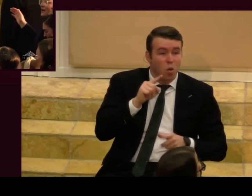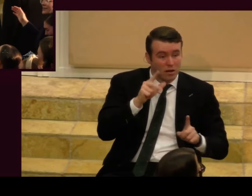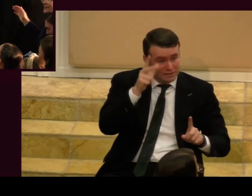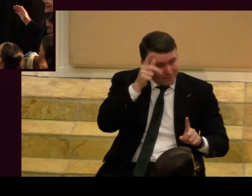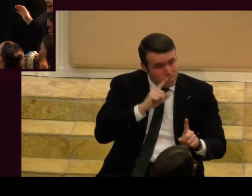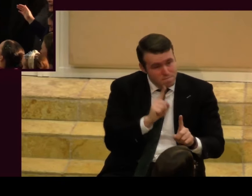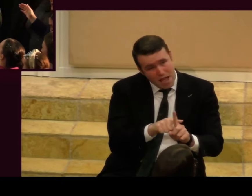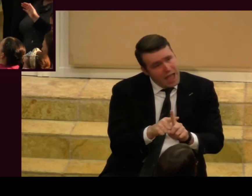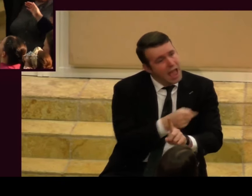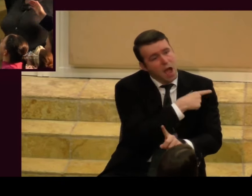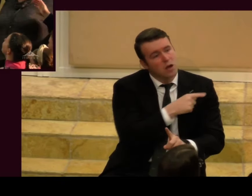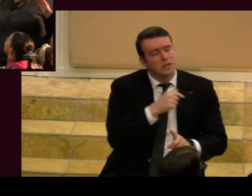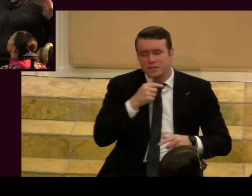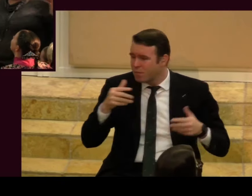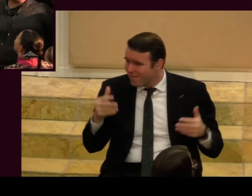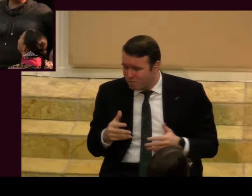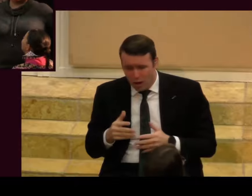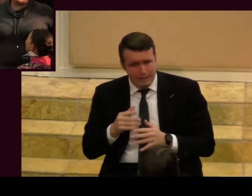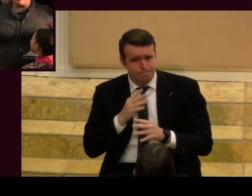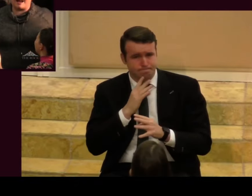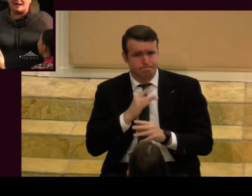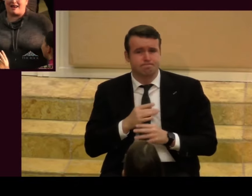afraid to cast out devils.